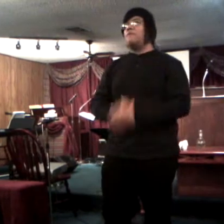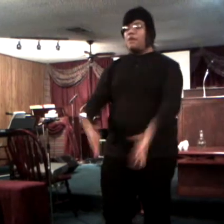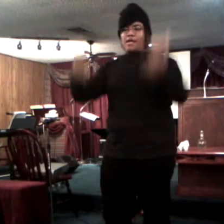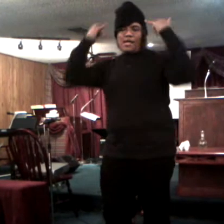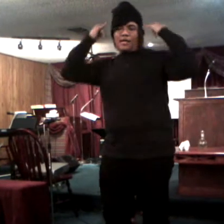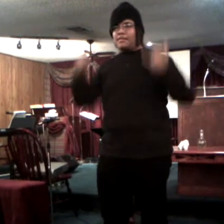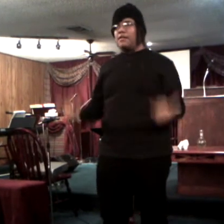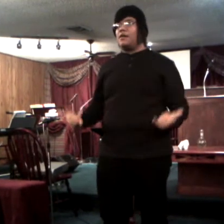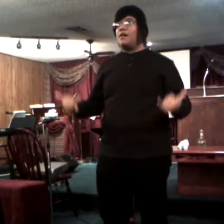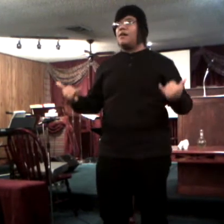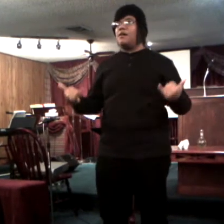Me and